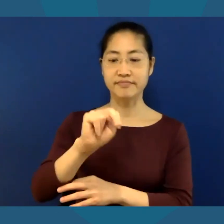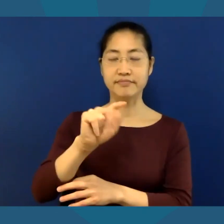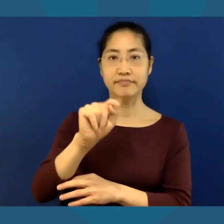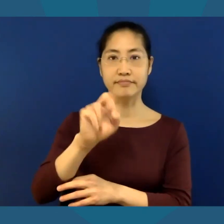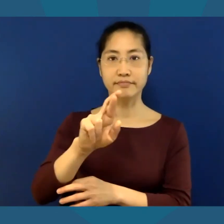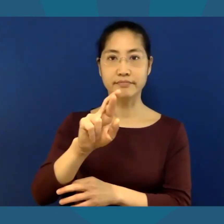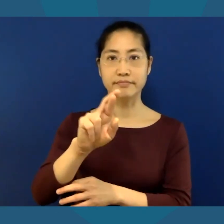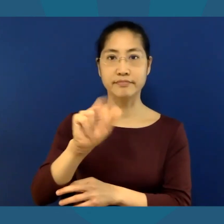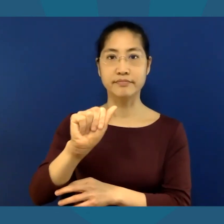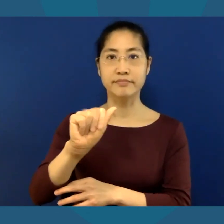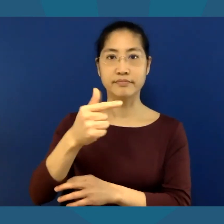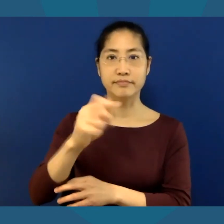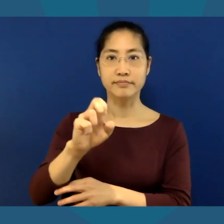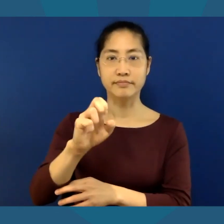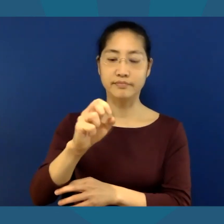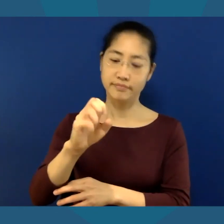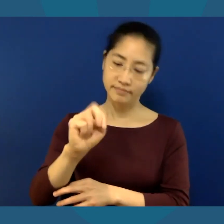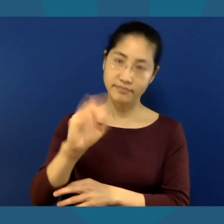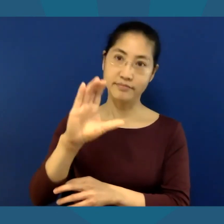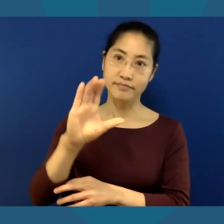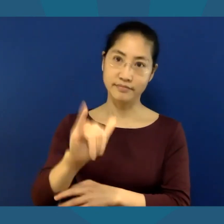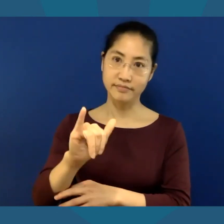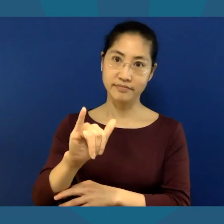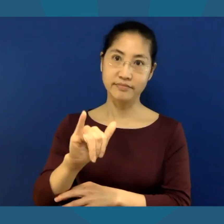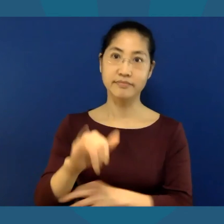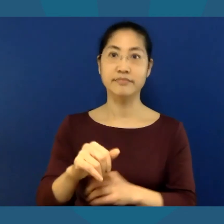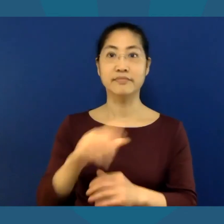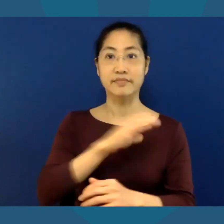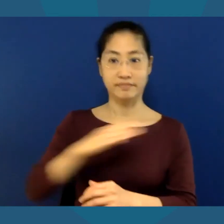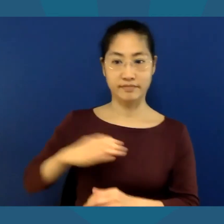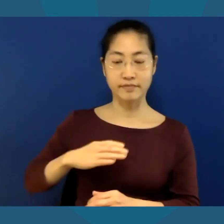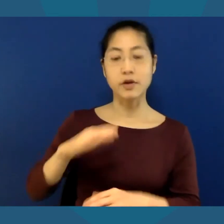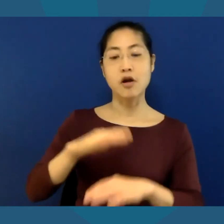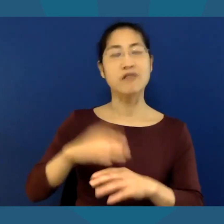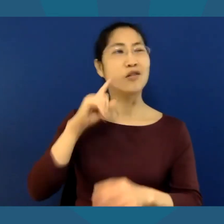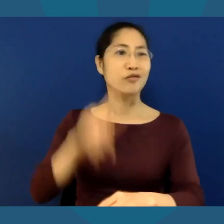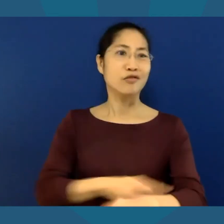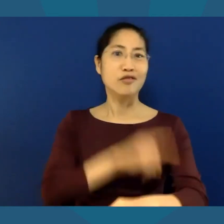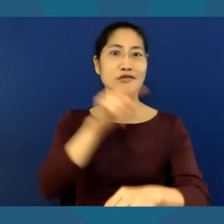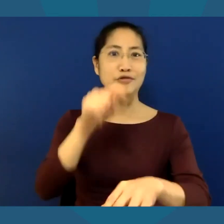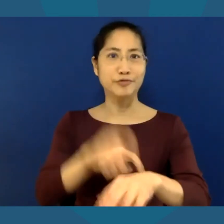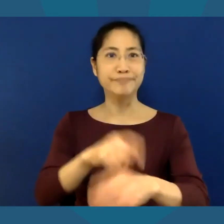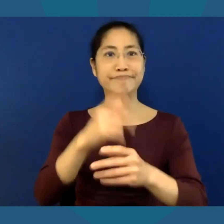Served on Interagency Council on Long-Term Care.